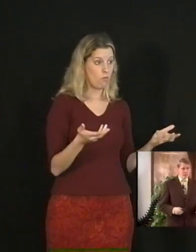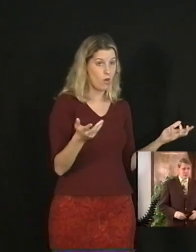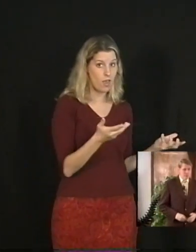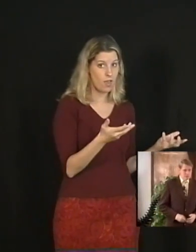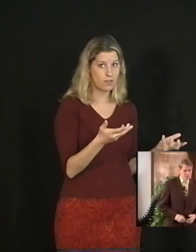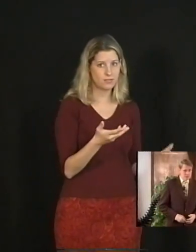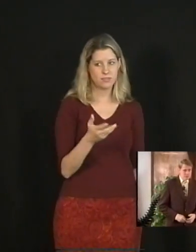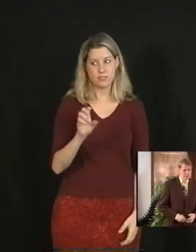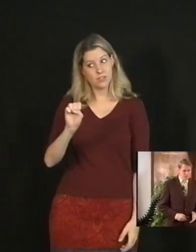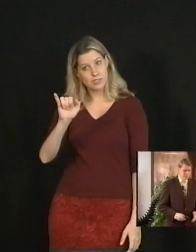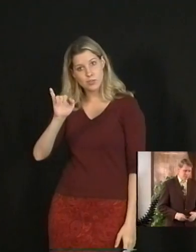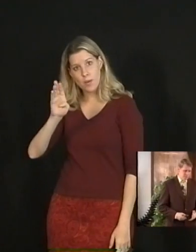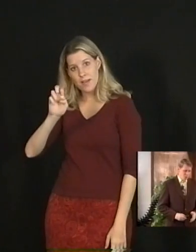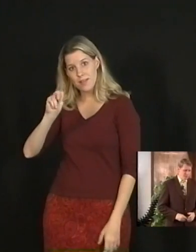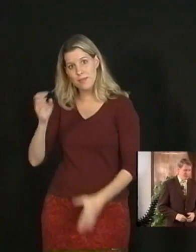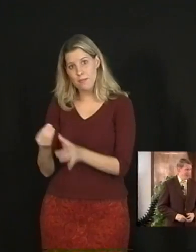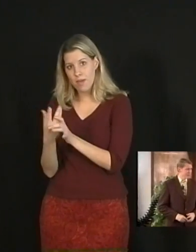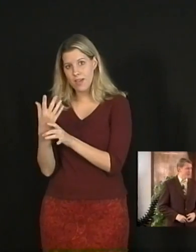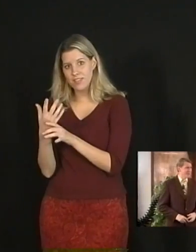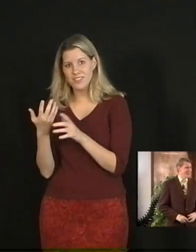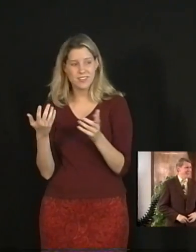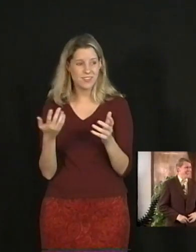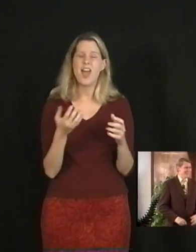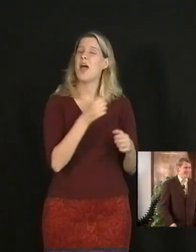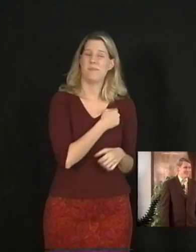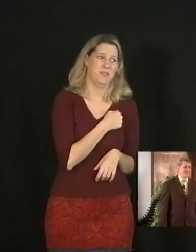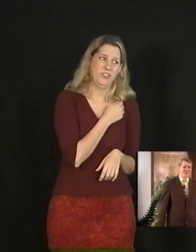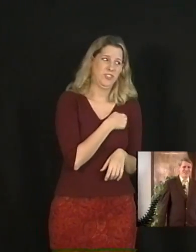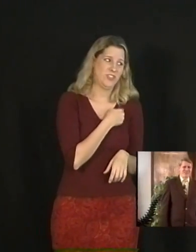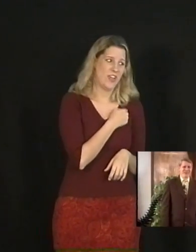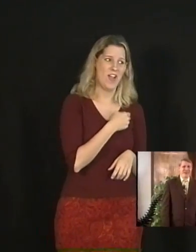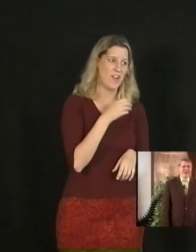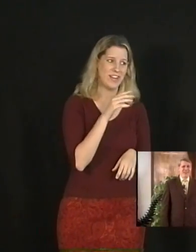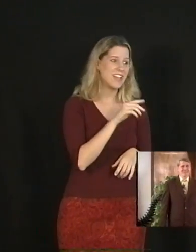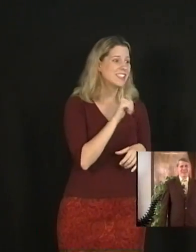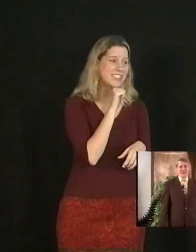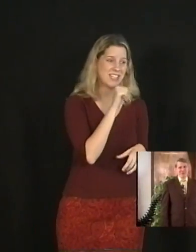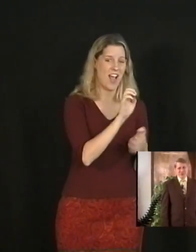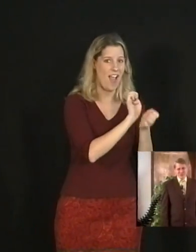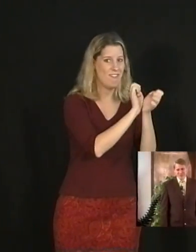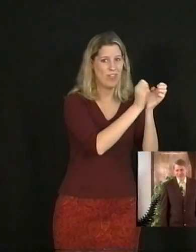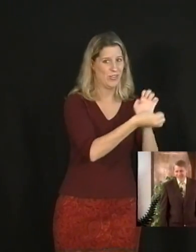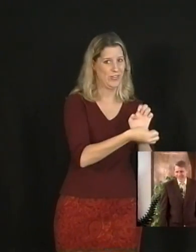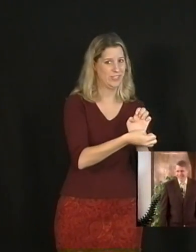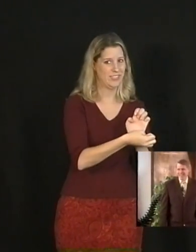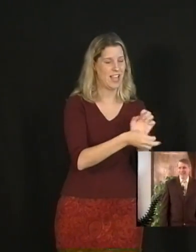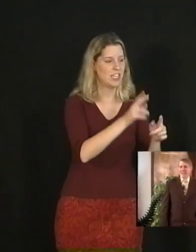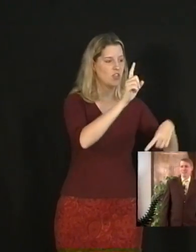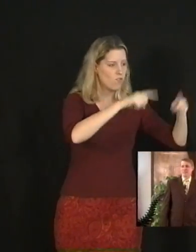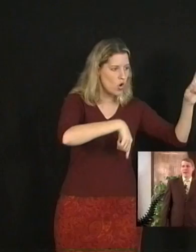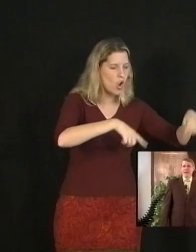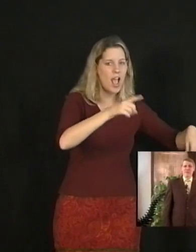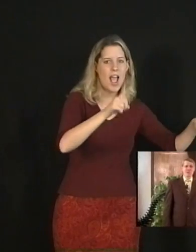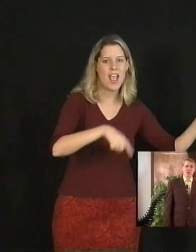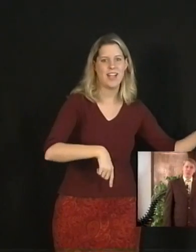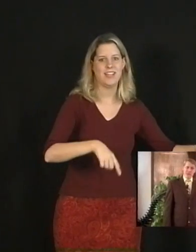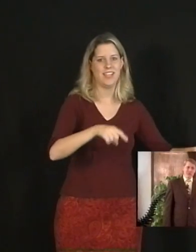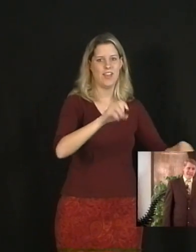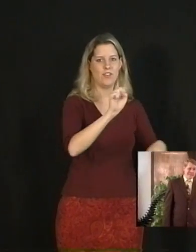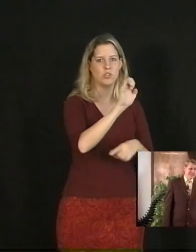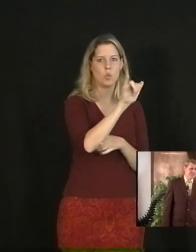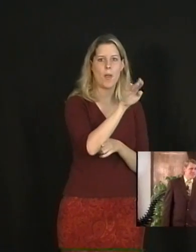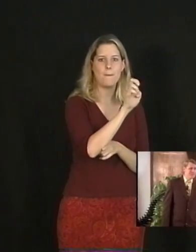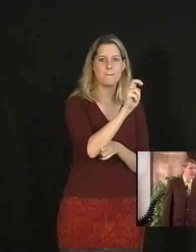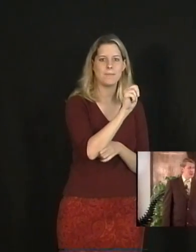"Of what?" "Of soybean plant." I said, "I'm sorry, sir. That's not evolution, okay? That's a variety of a